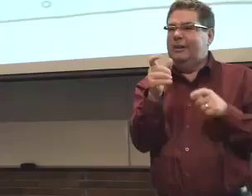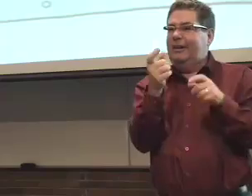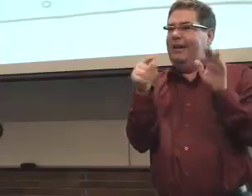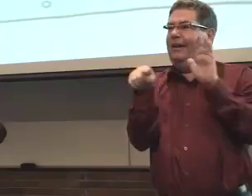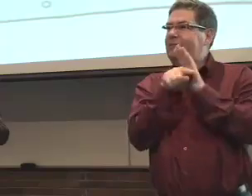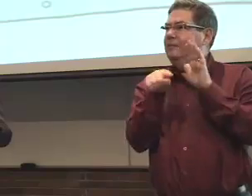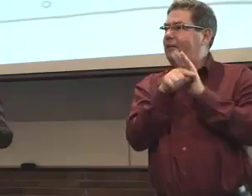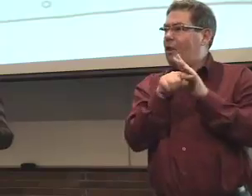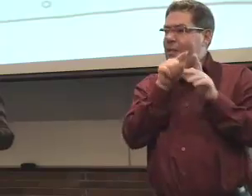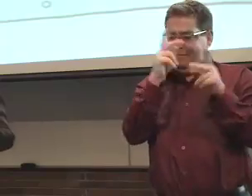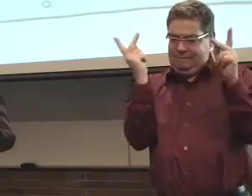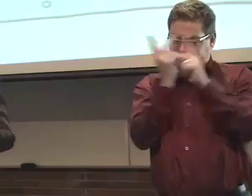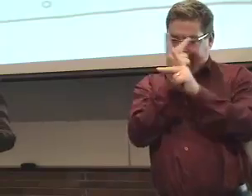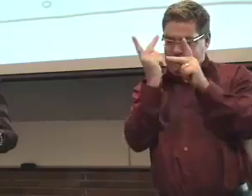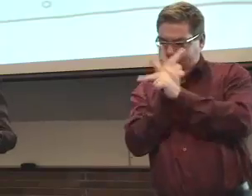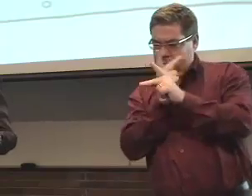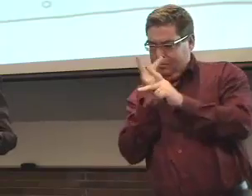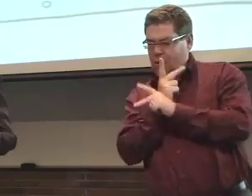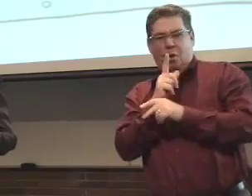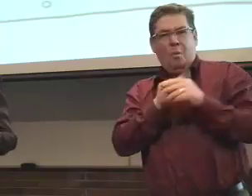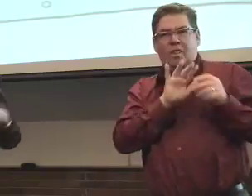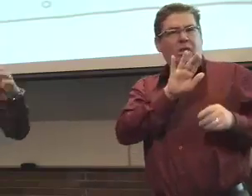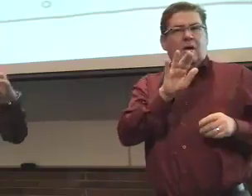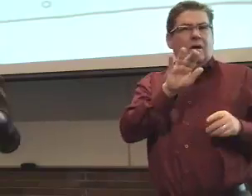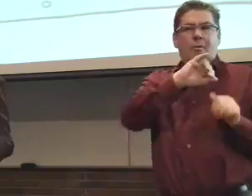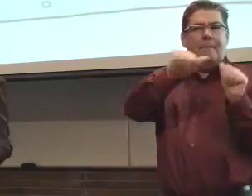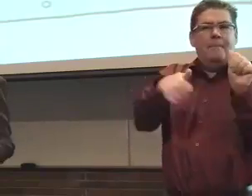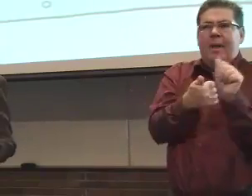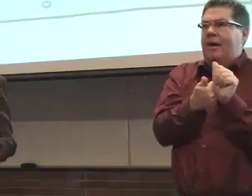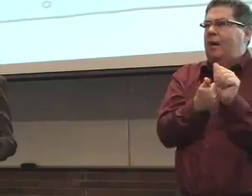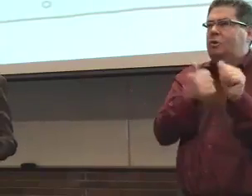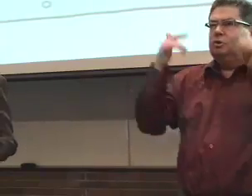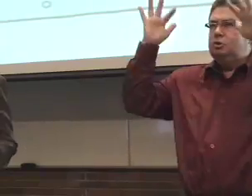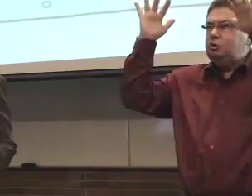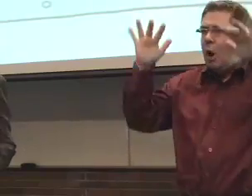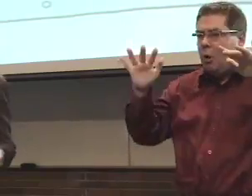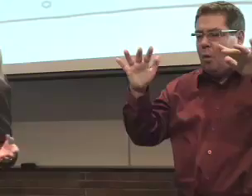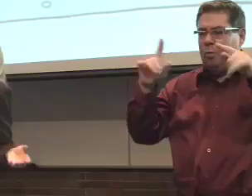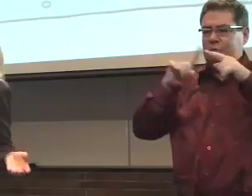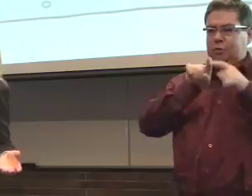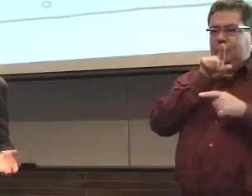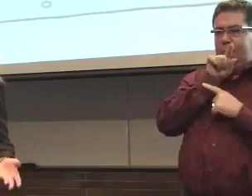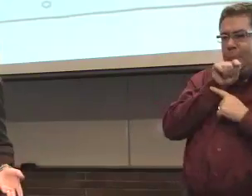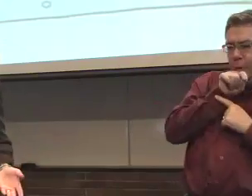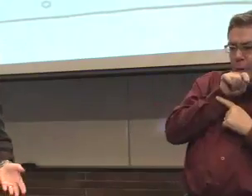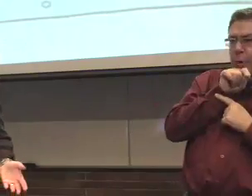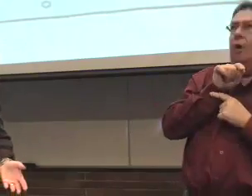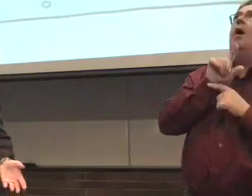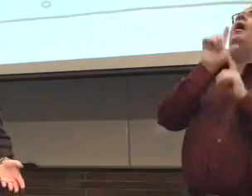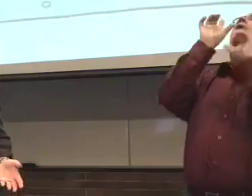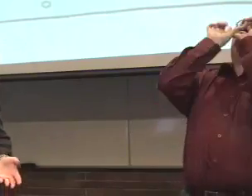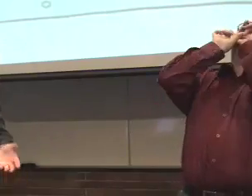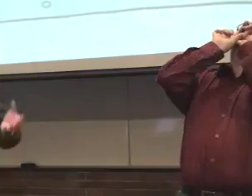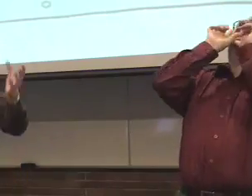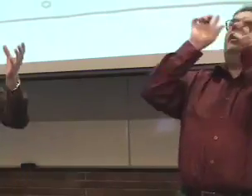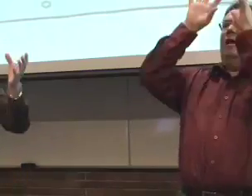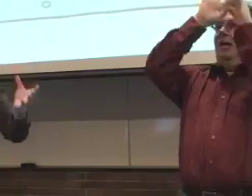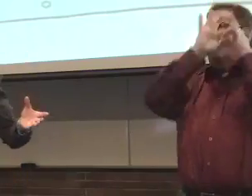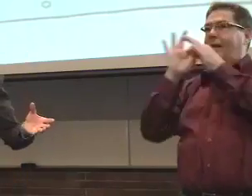have to pull together, what are they thinking? And what does the snow have to do with it? And what does the kid with his mouth have to do with it? And what does the fact that bird